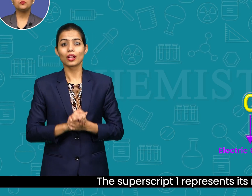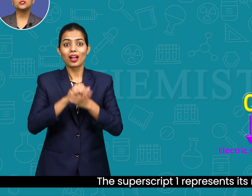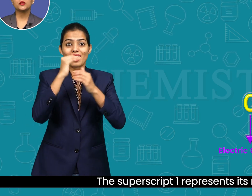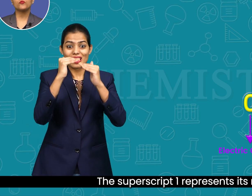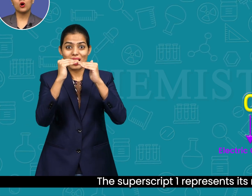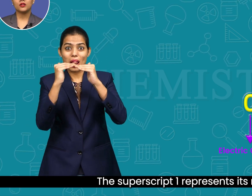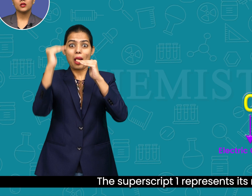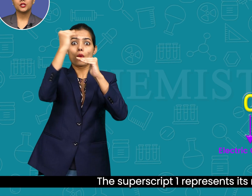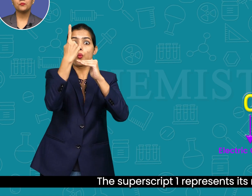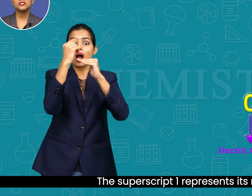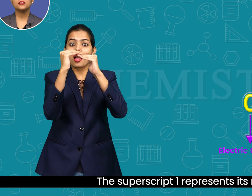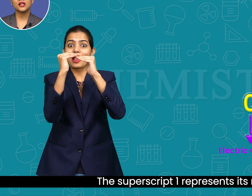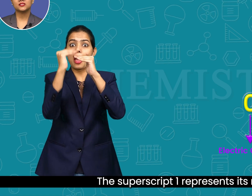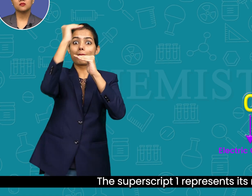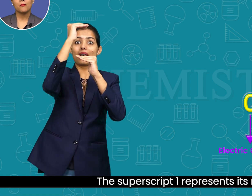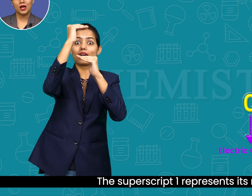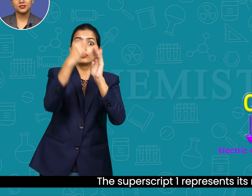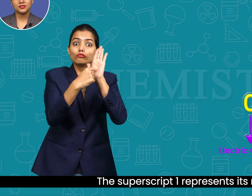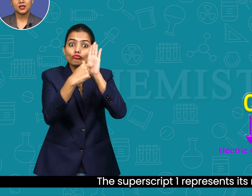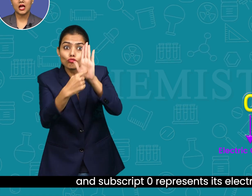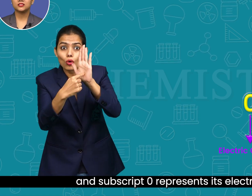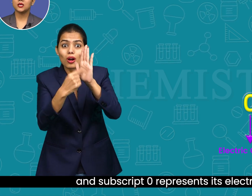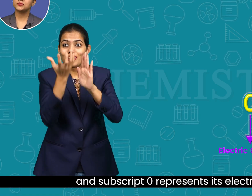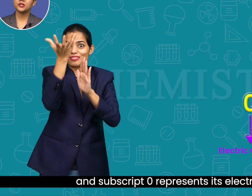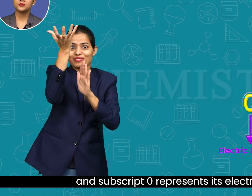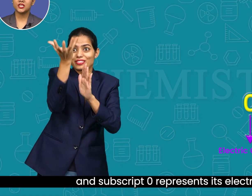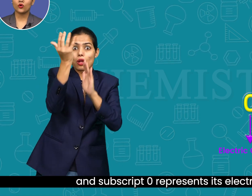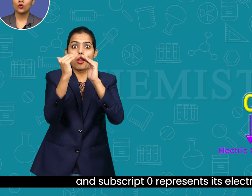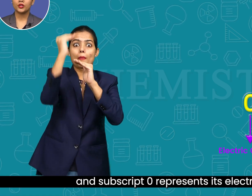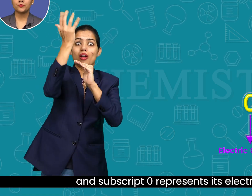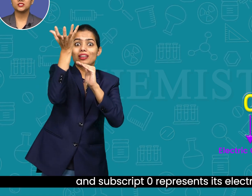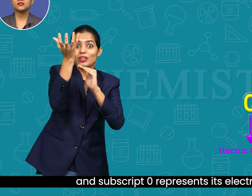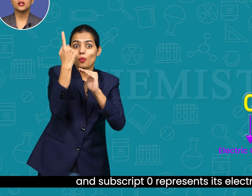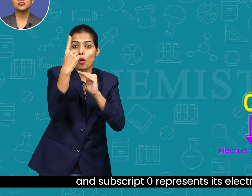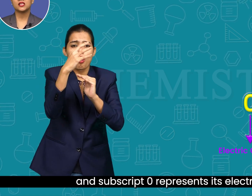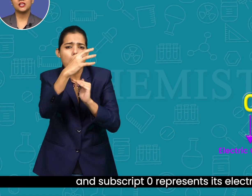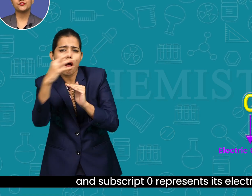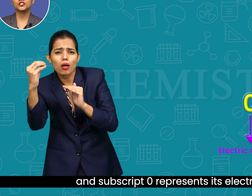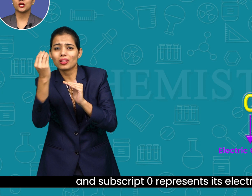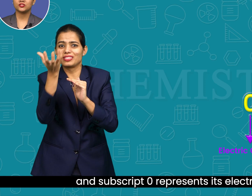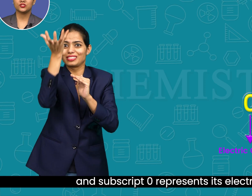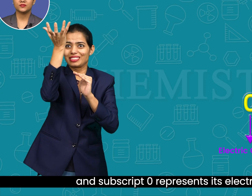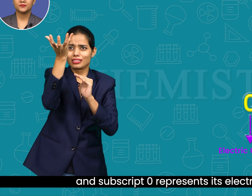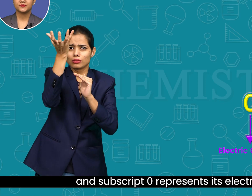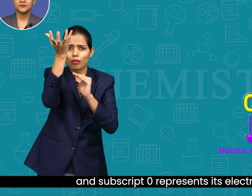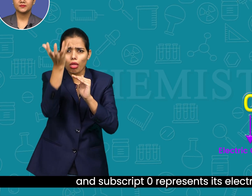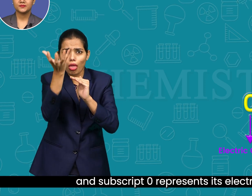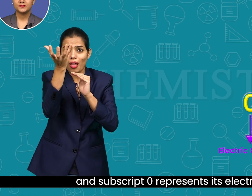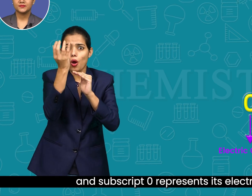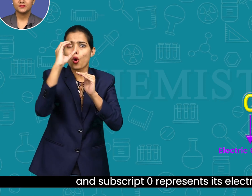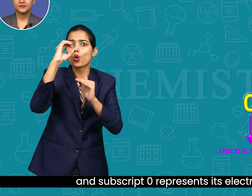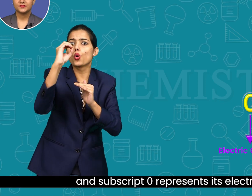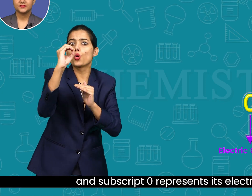The superscript 1 represents its mass and subscript 0 represents its electric charge.